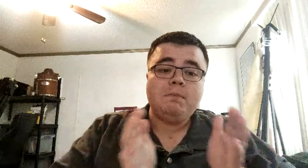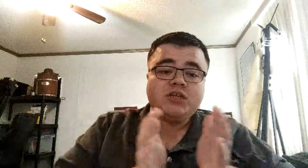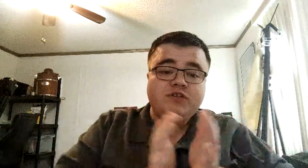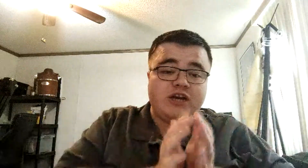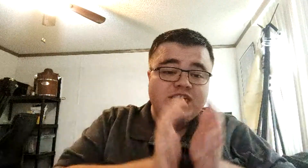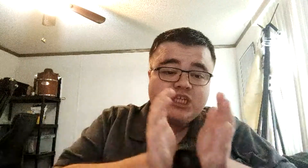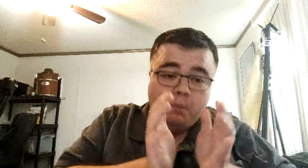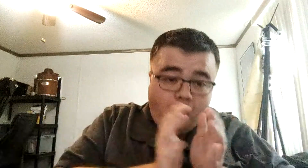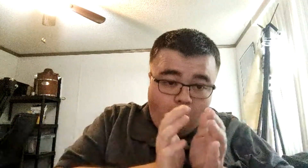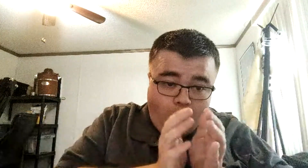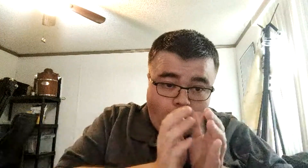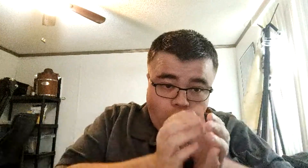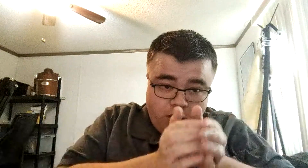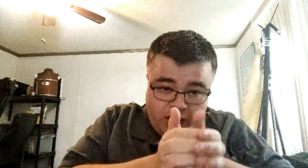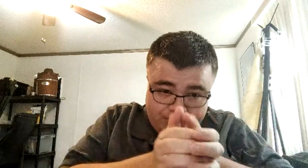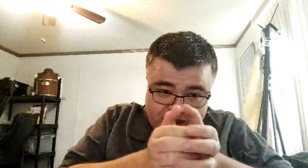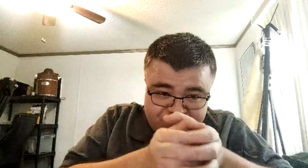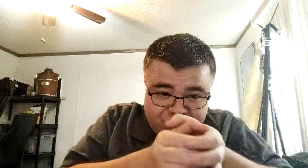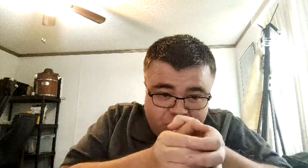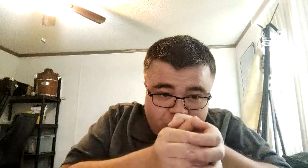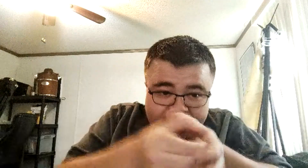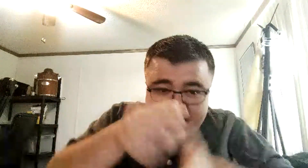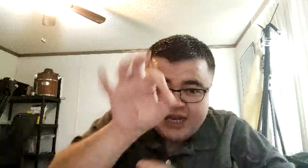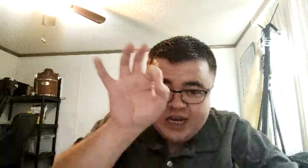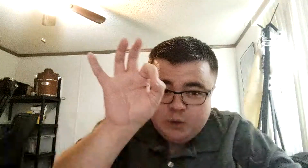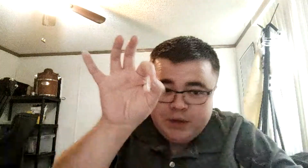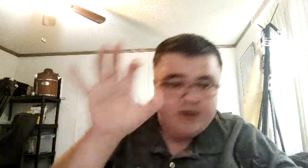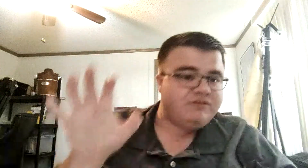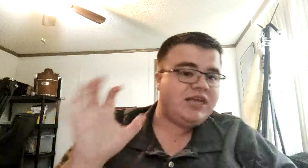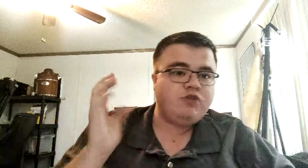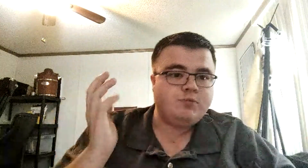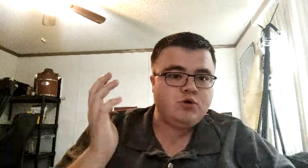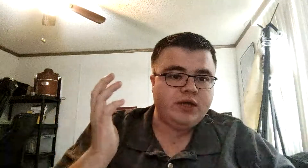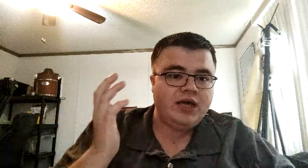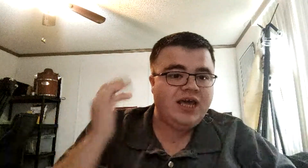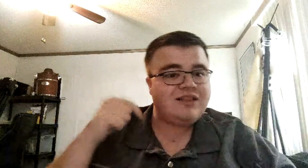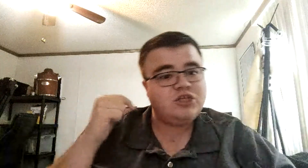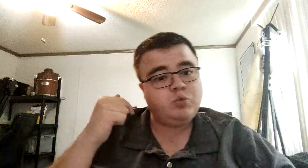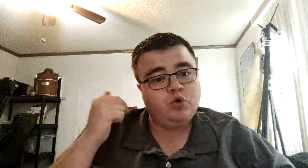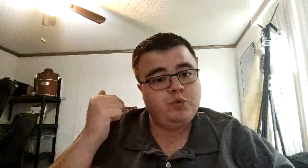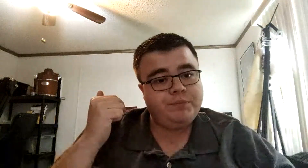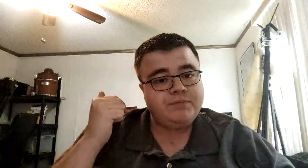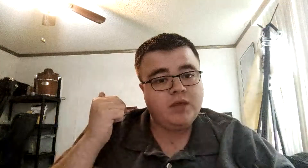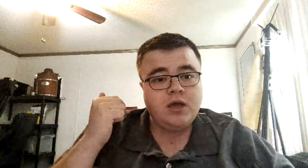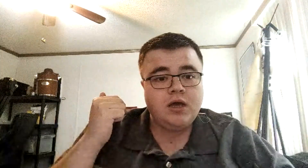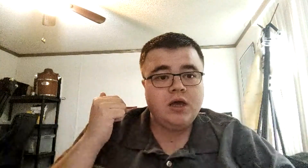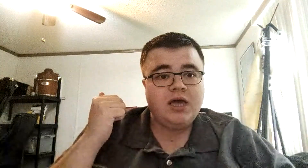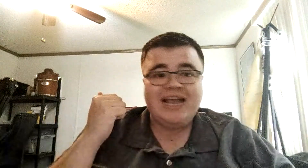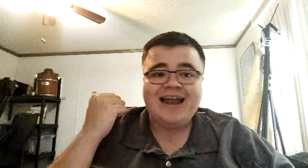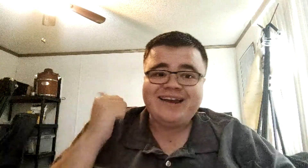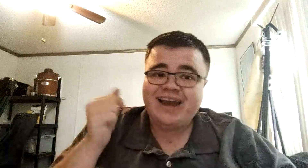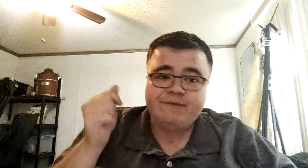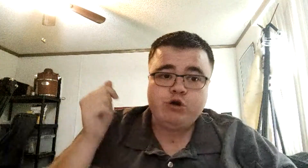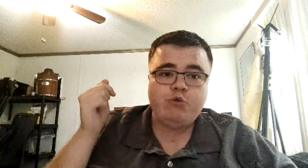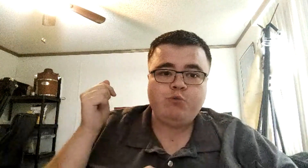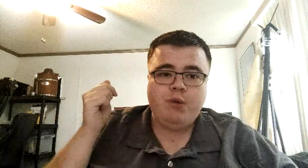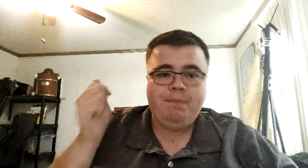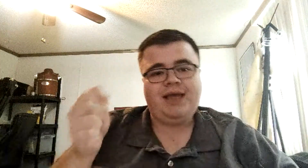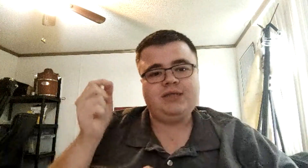much very small, very little bit of deaf community in this world can never replace